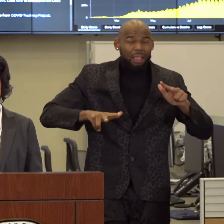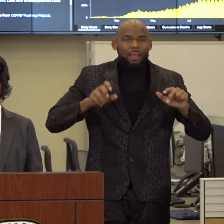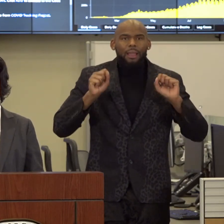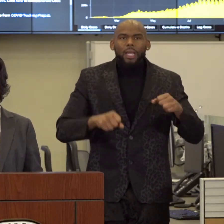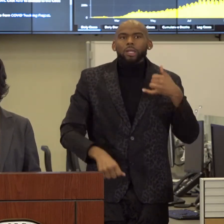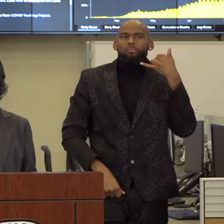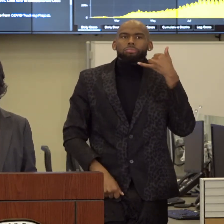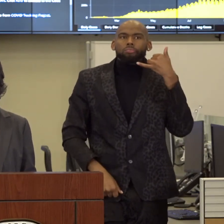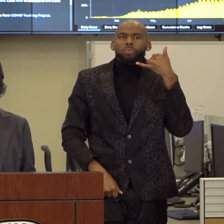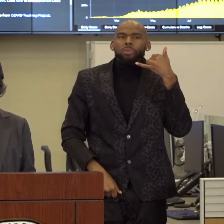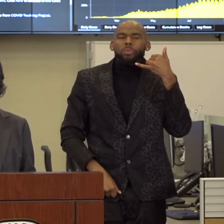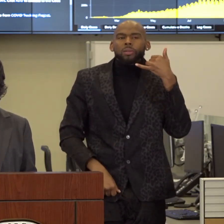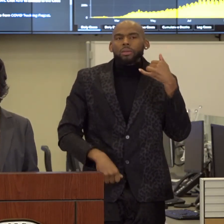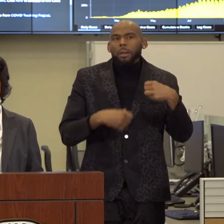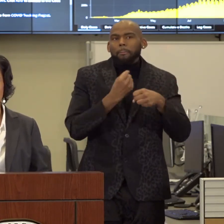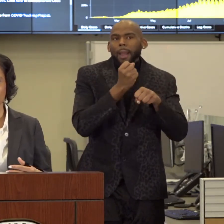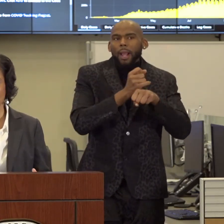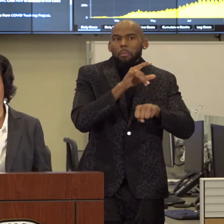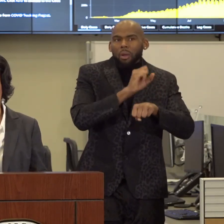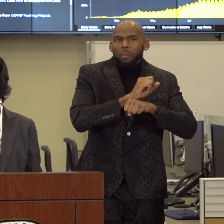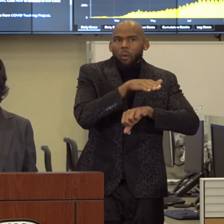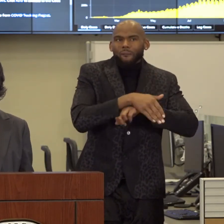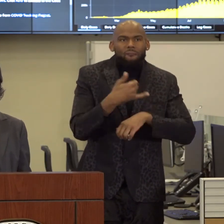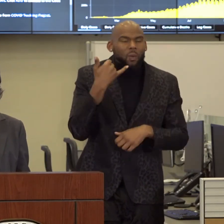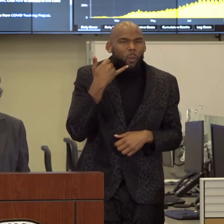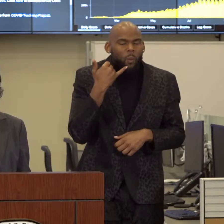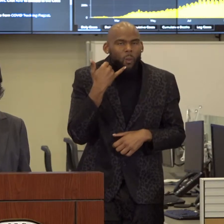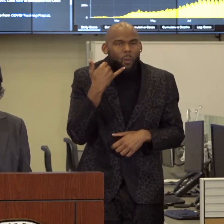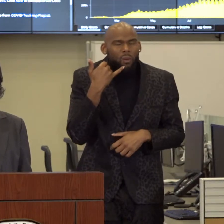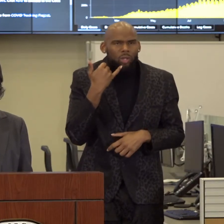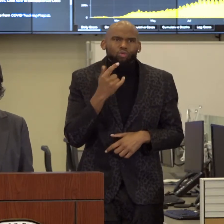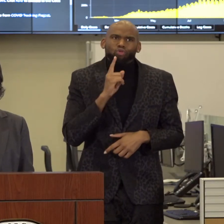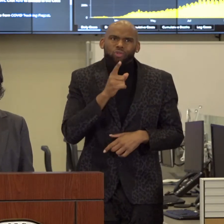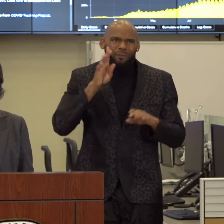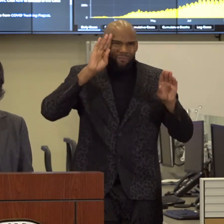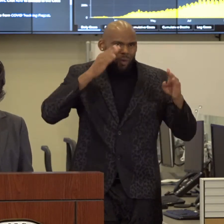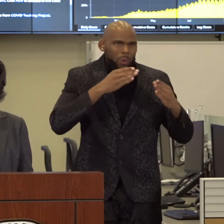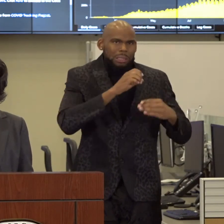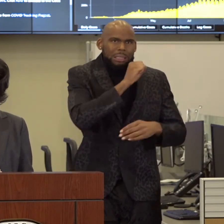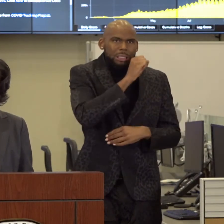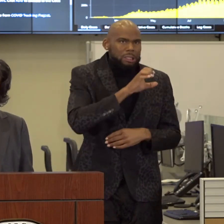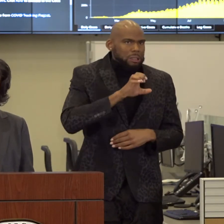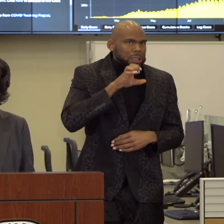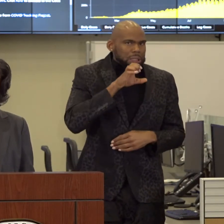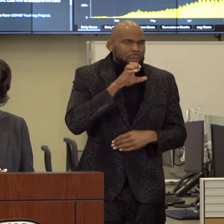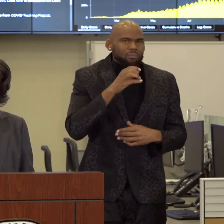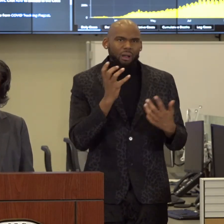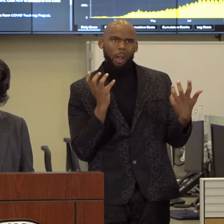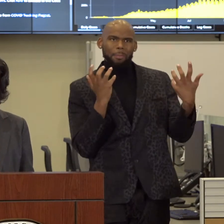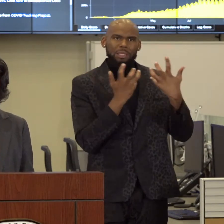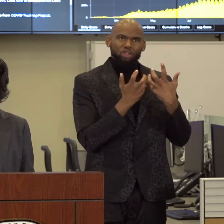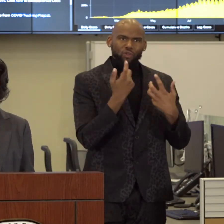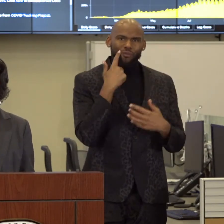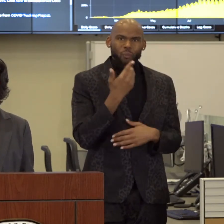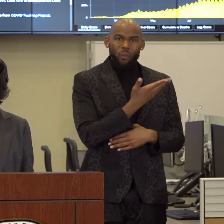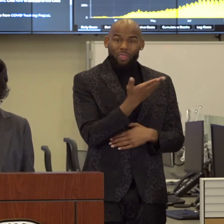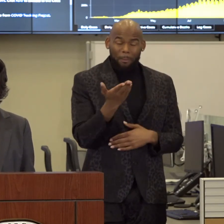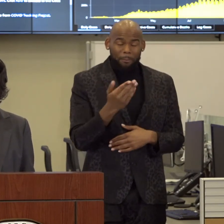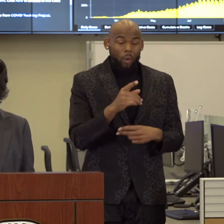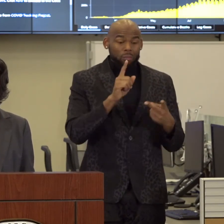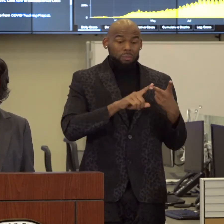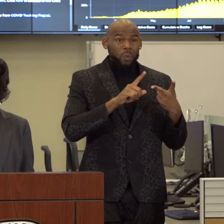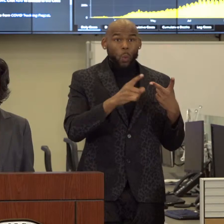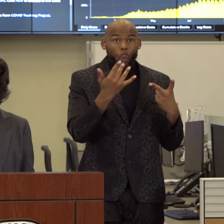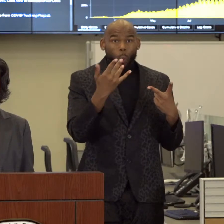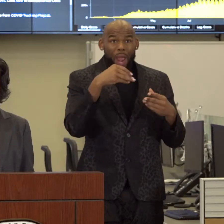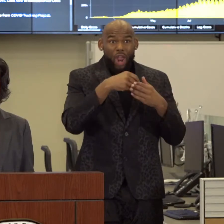the phone. So these are two things that we're doing, most especially to assist our seniors, is to have the accommodation for them to please wait in the car.